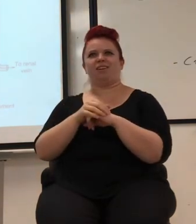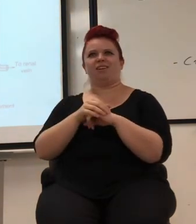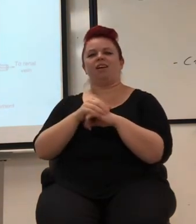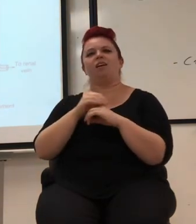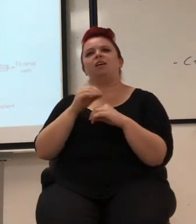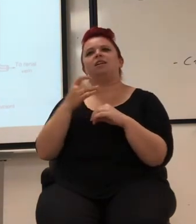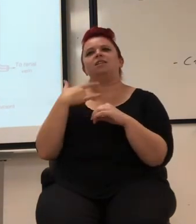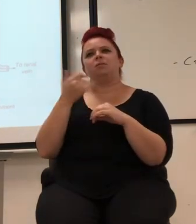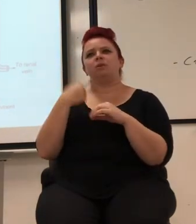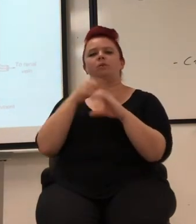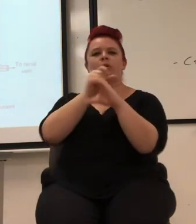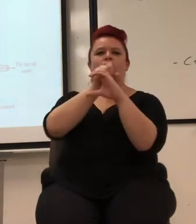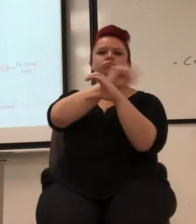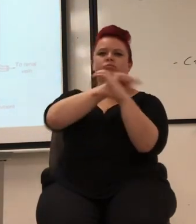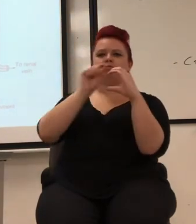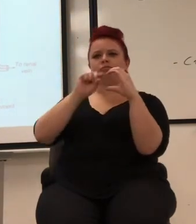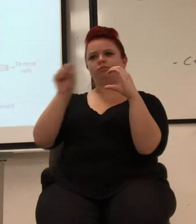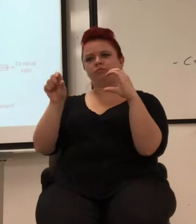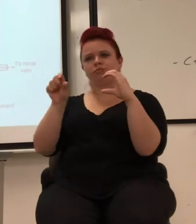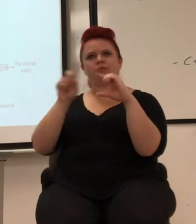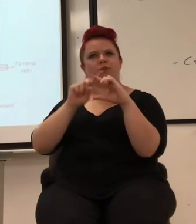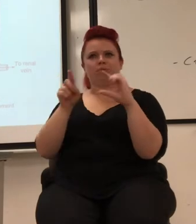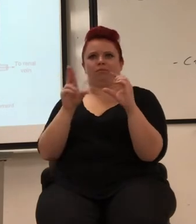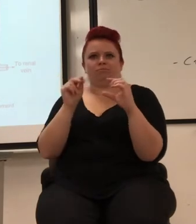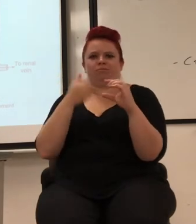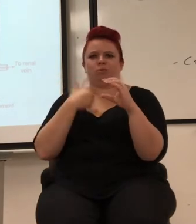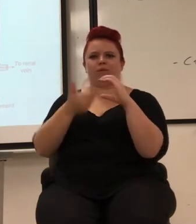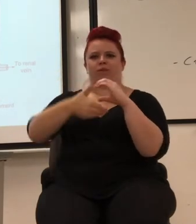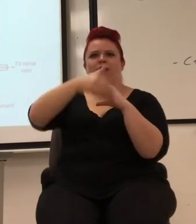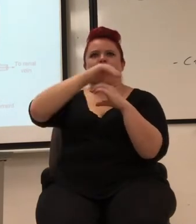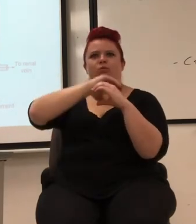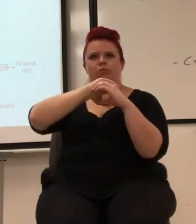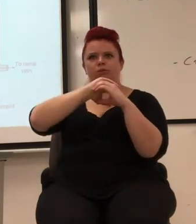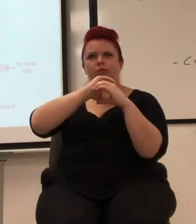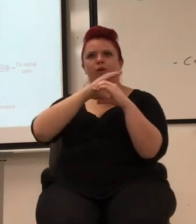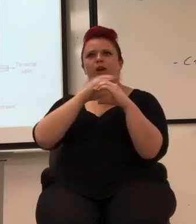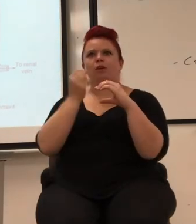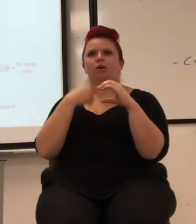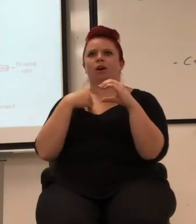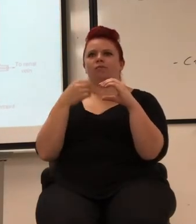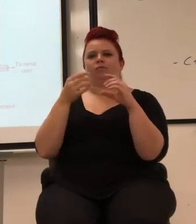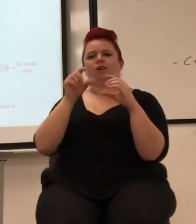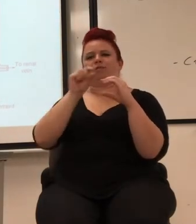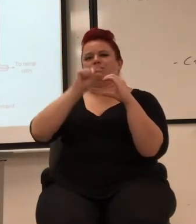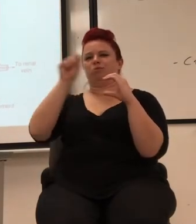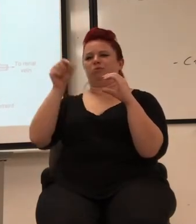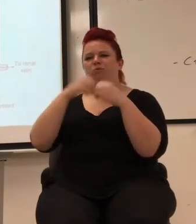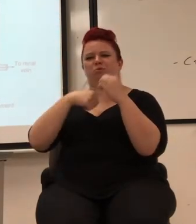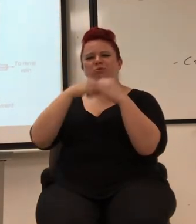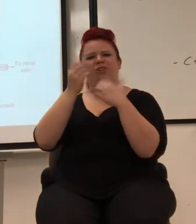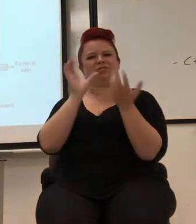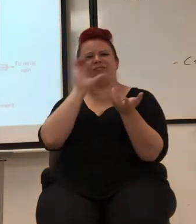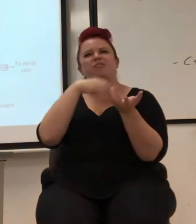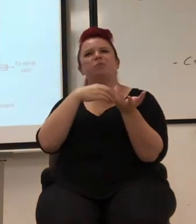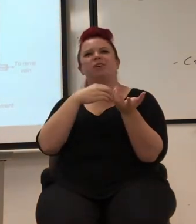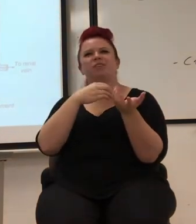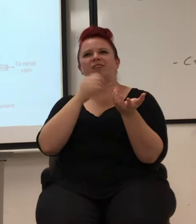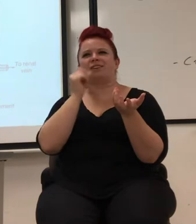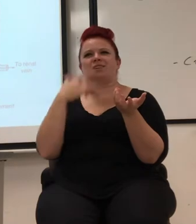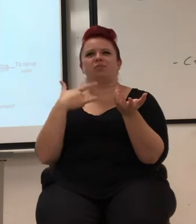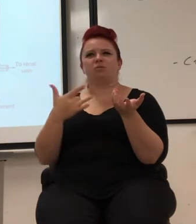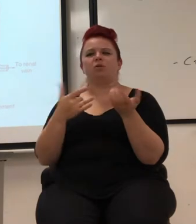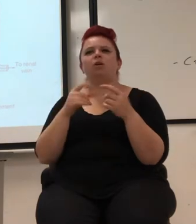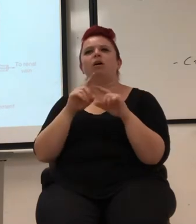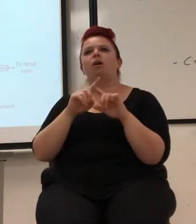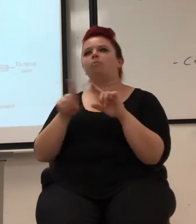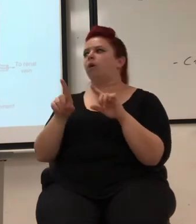there's another blood vessel over here, but it's not. You've got the capsule around it, and, you know, this tubular structure, so that's unusual. Well, anyways, there's other capillary